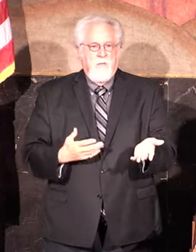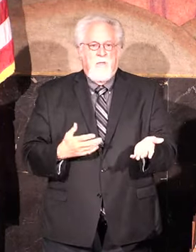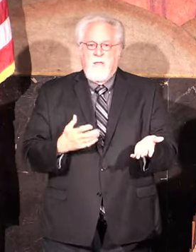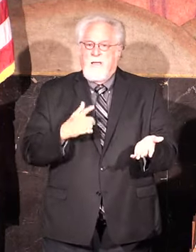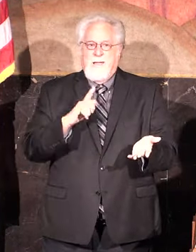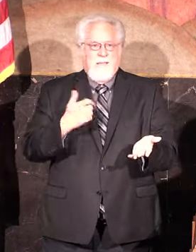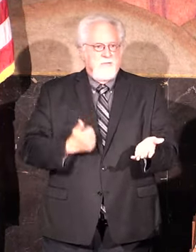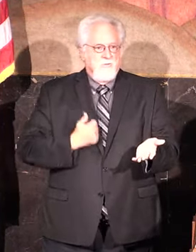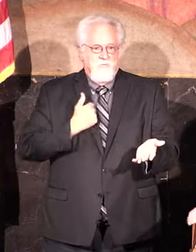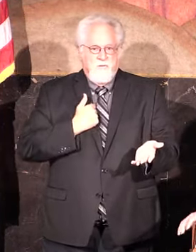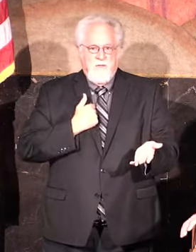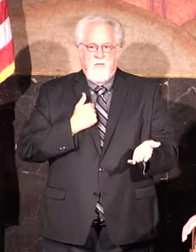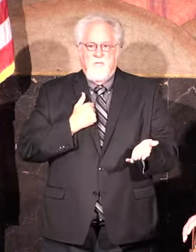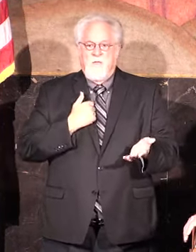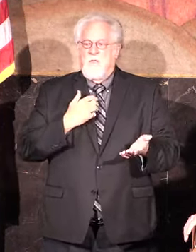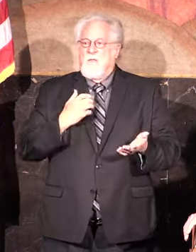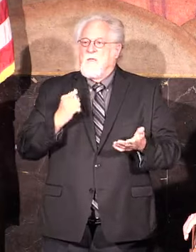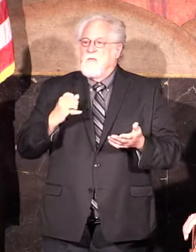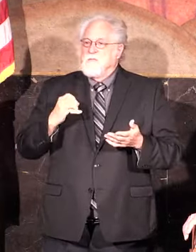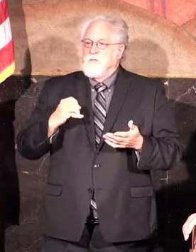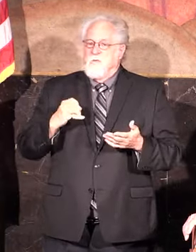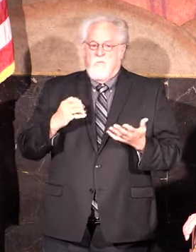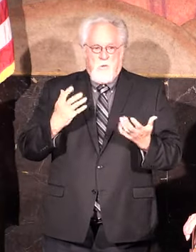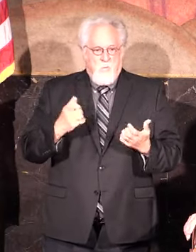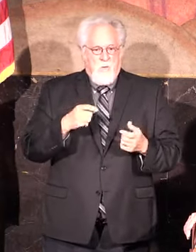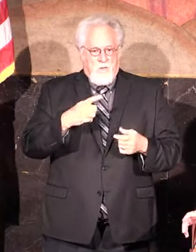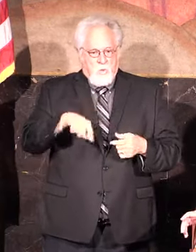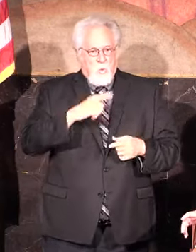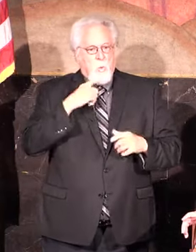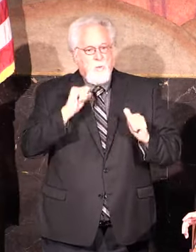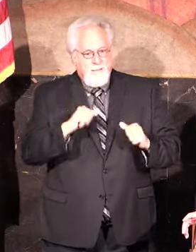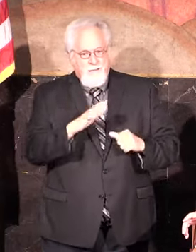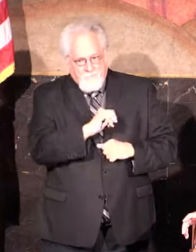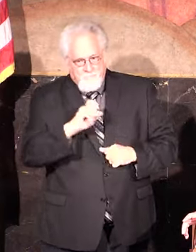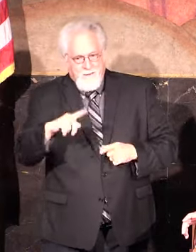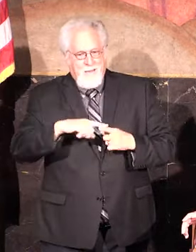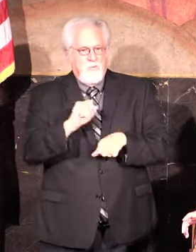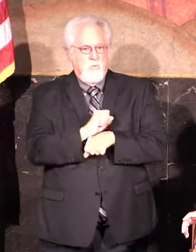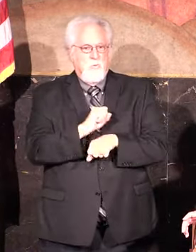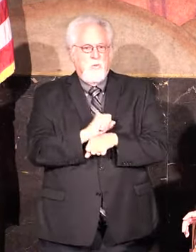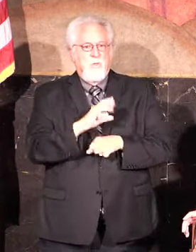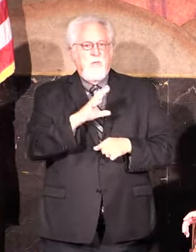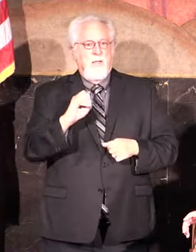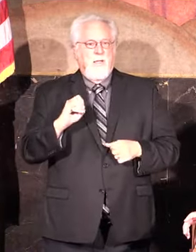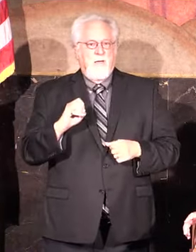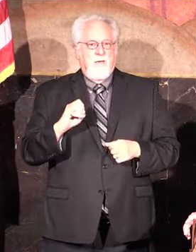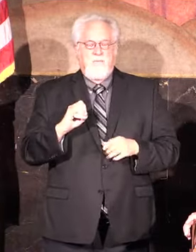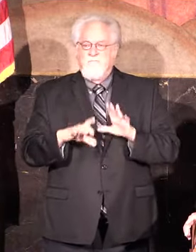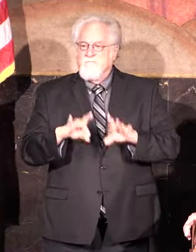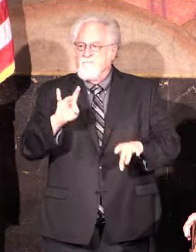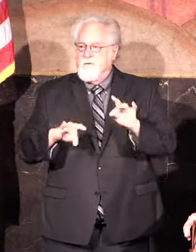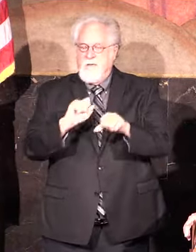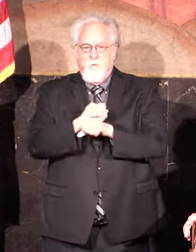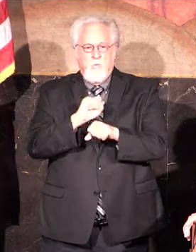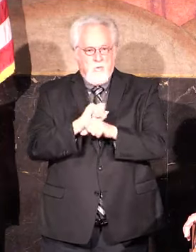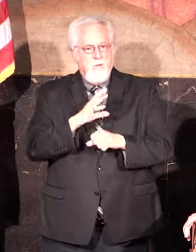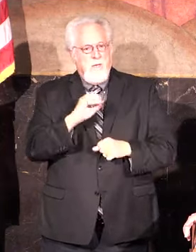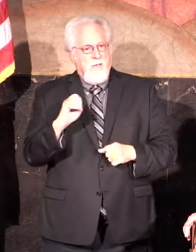time to get those who can back into a job and to find work. And there